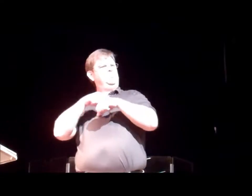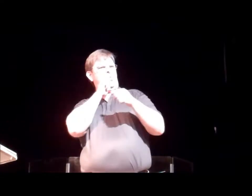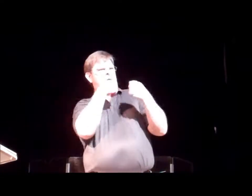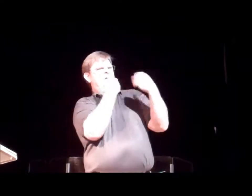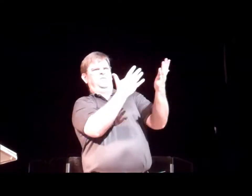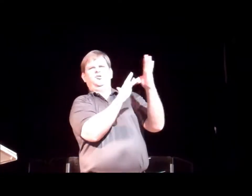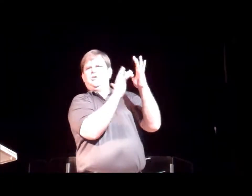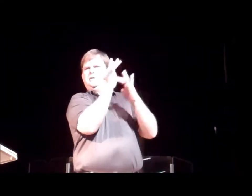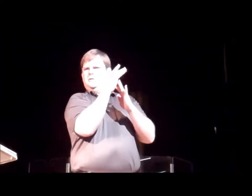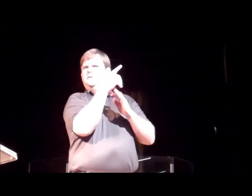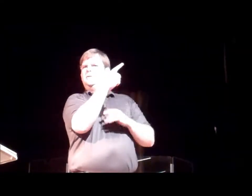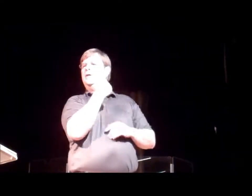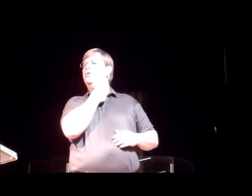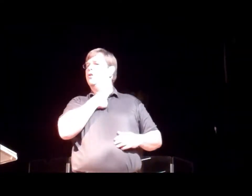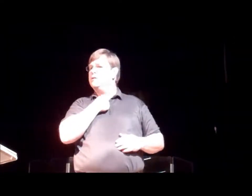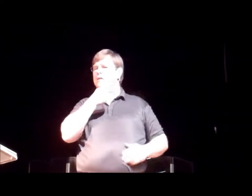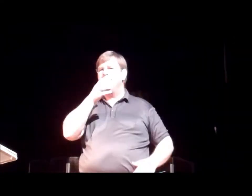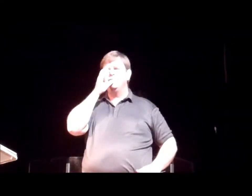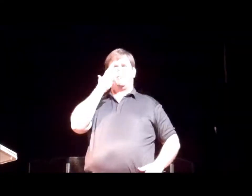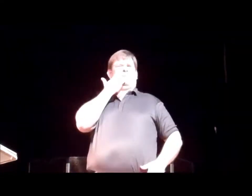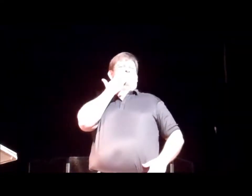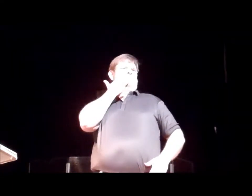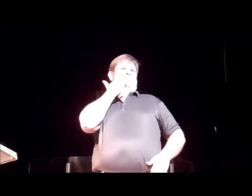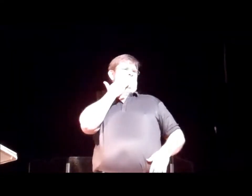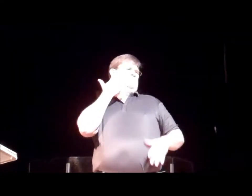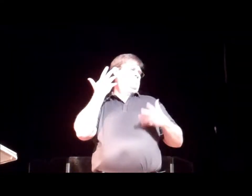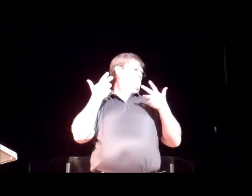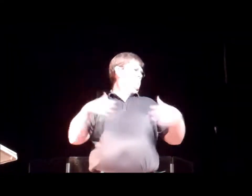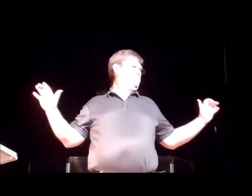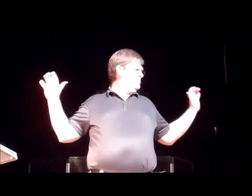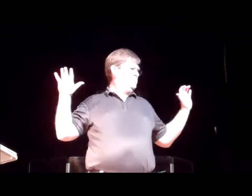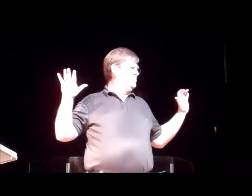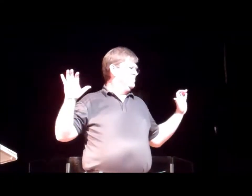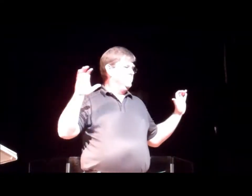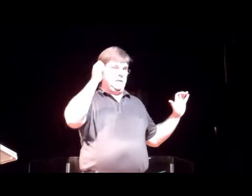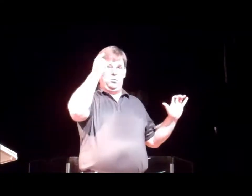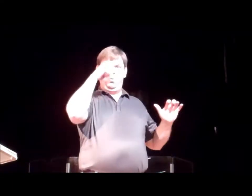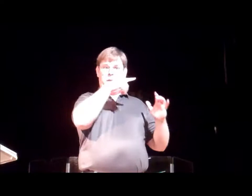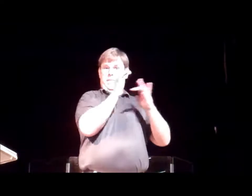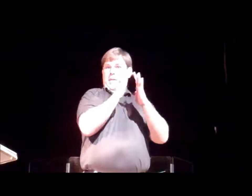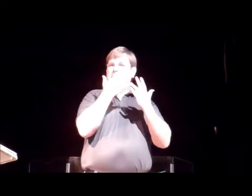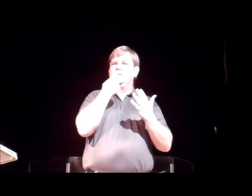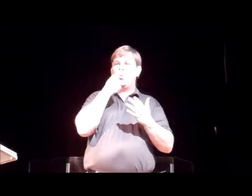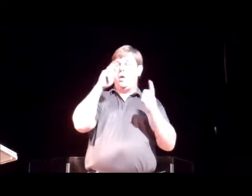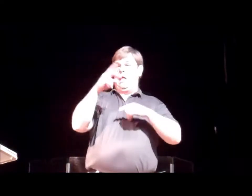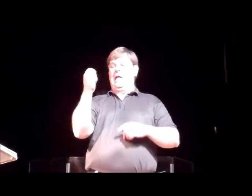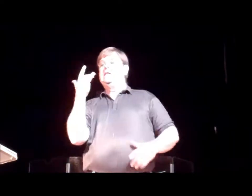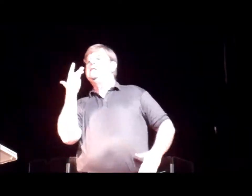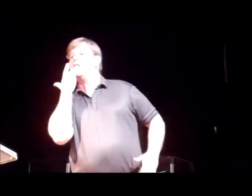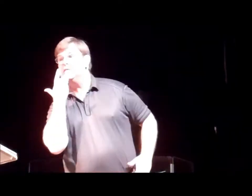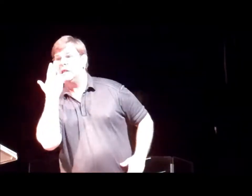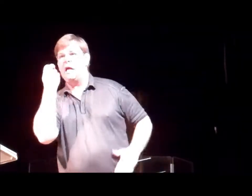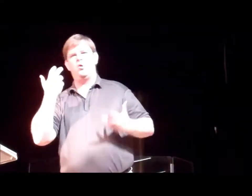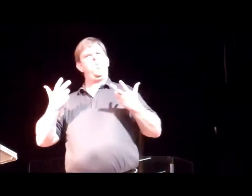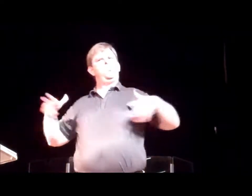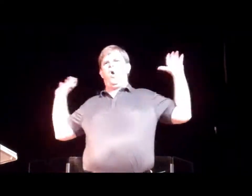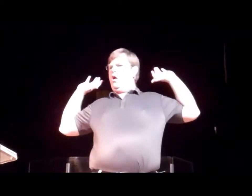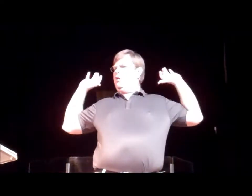like at that time. Jesus was thirsty. They did not give him the good wine befitting of a king. They gave him this awful